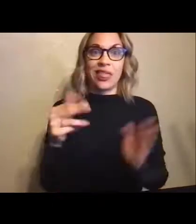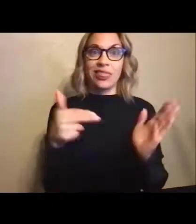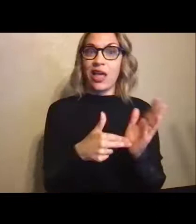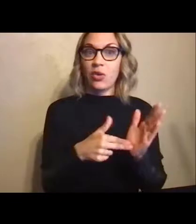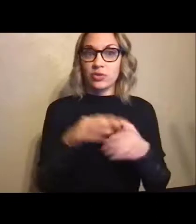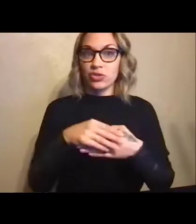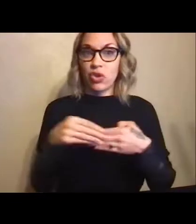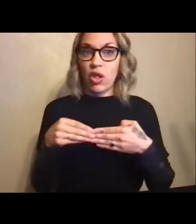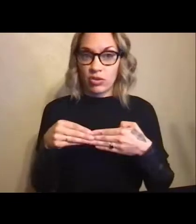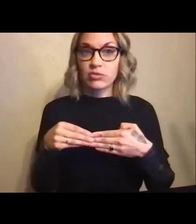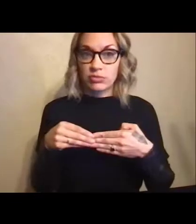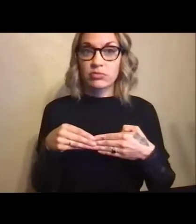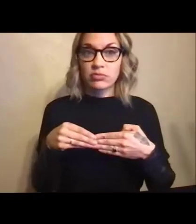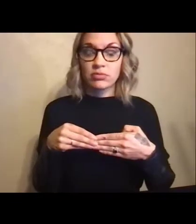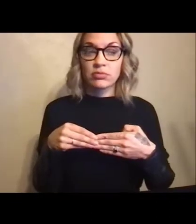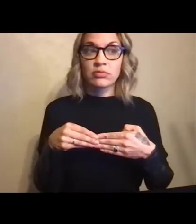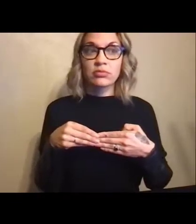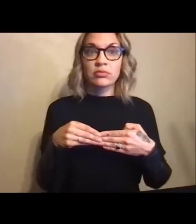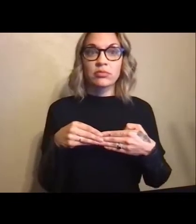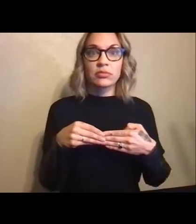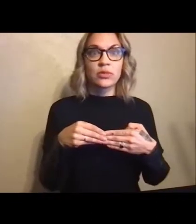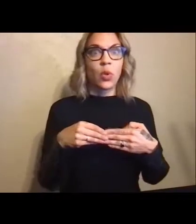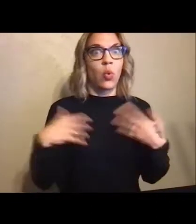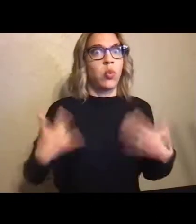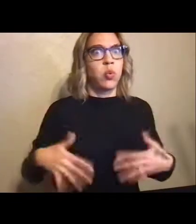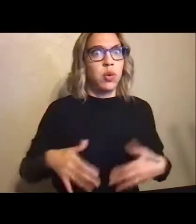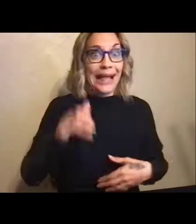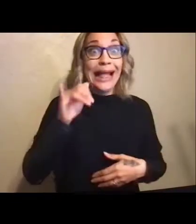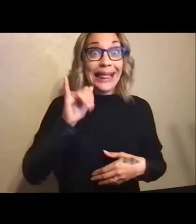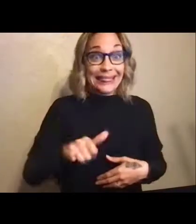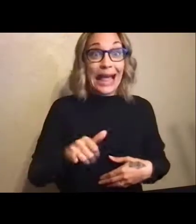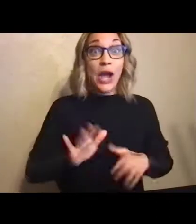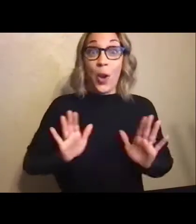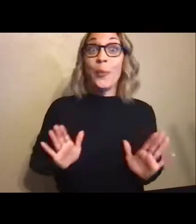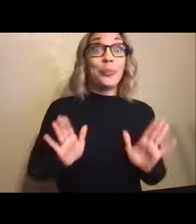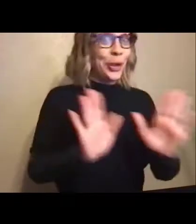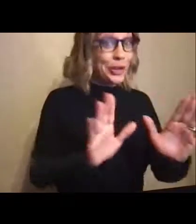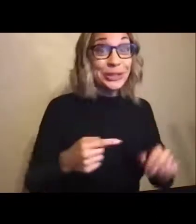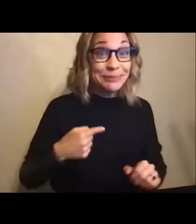And the task cash flow is over $16,000.